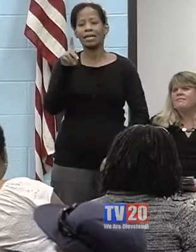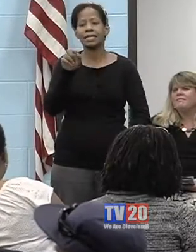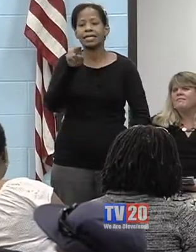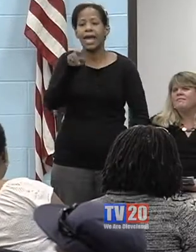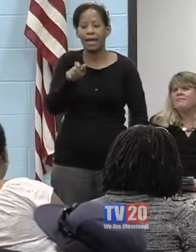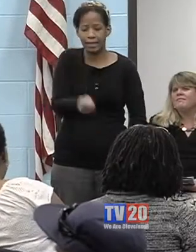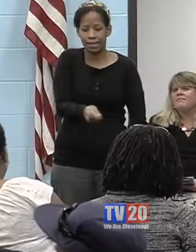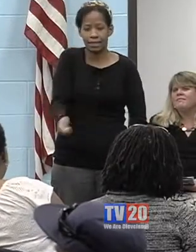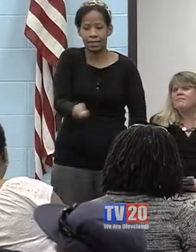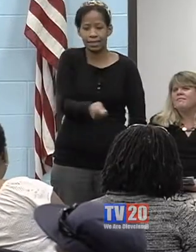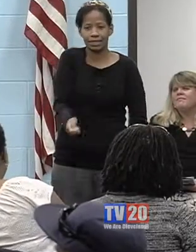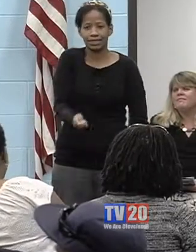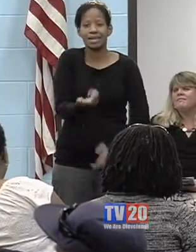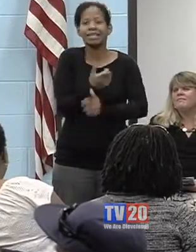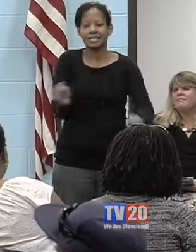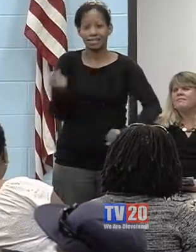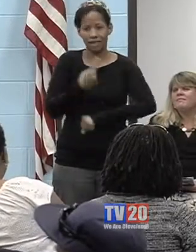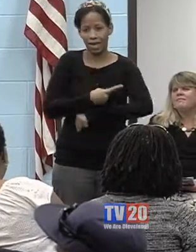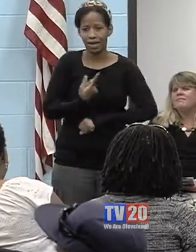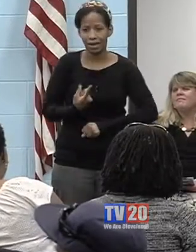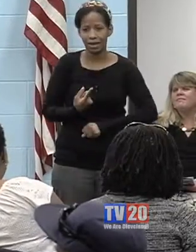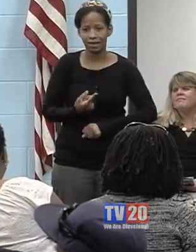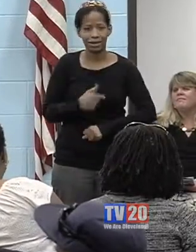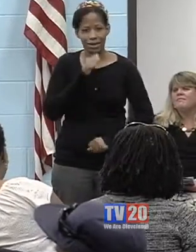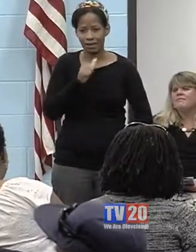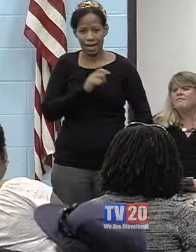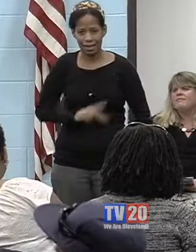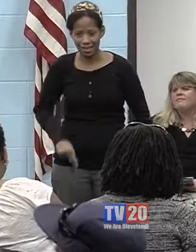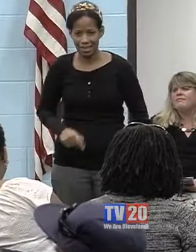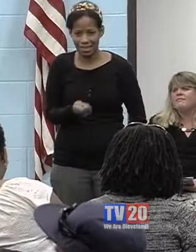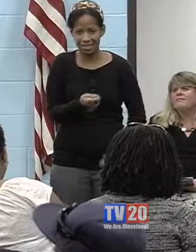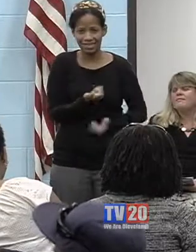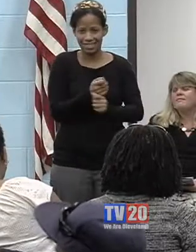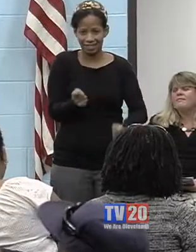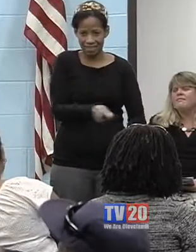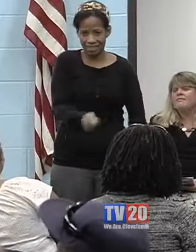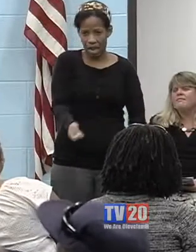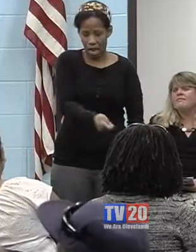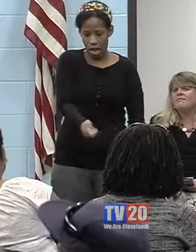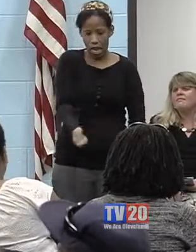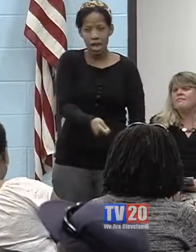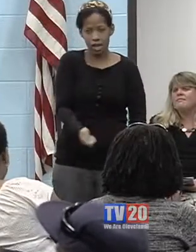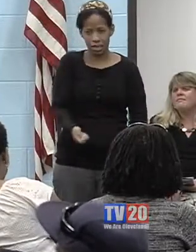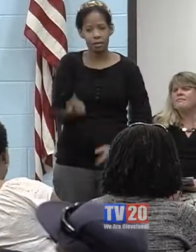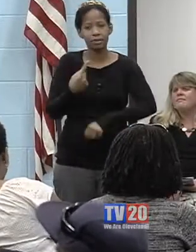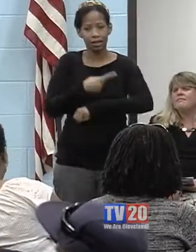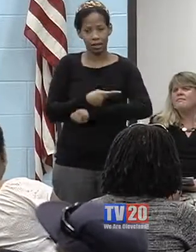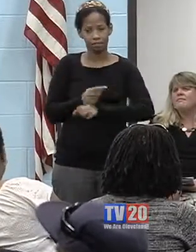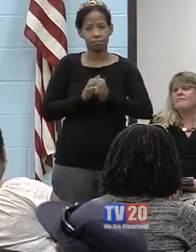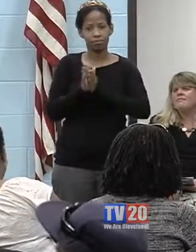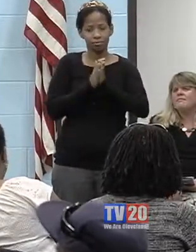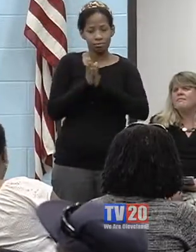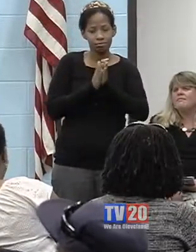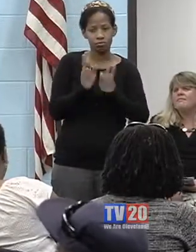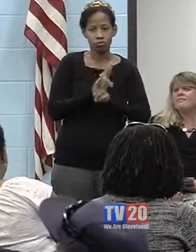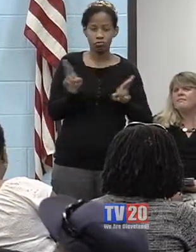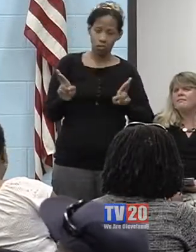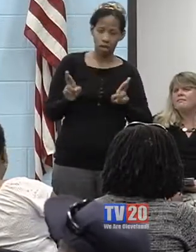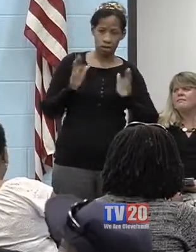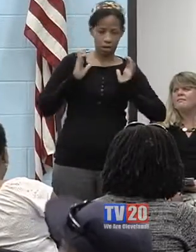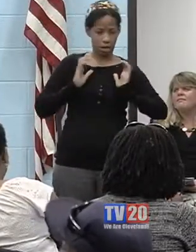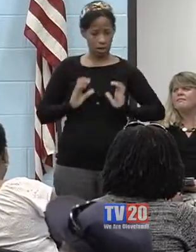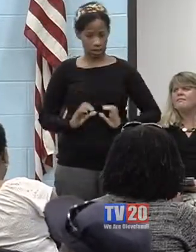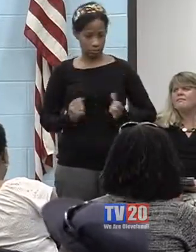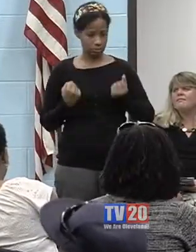partnership. Your team was over at the Sight Center recently. We had a very good day together, understanding that our missions are aligned, our